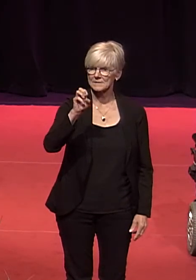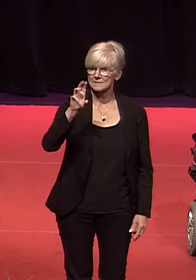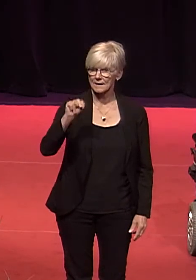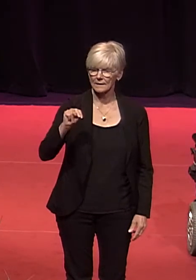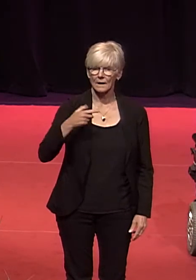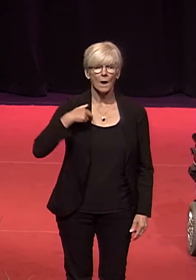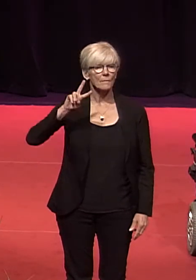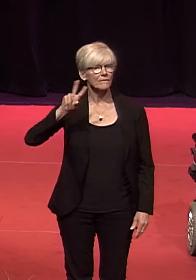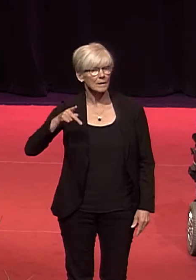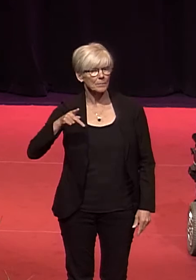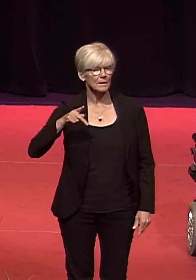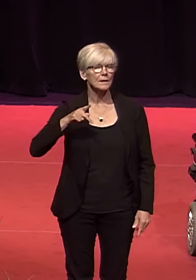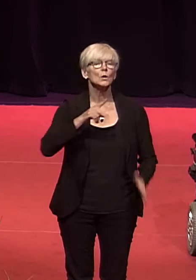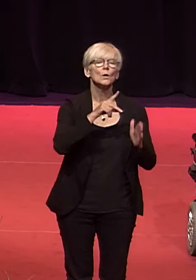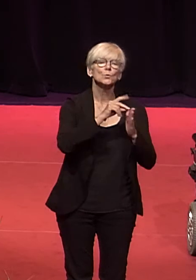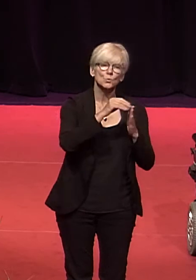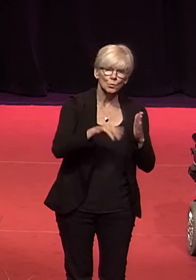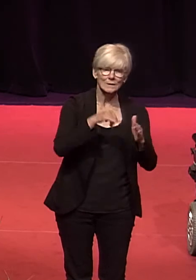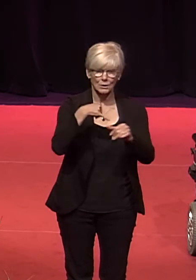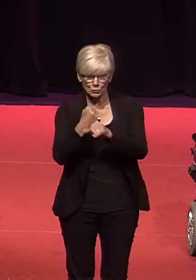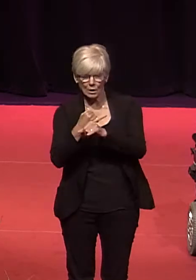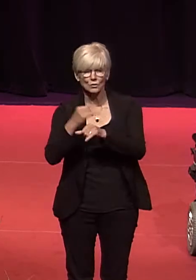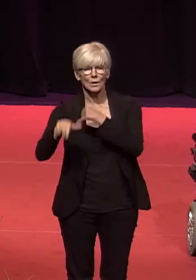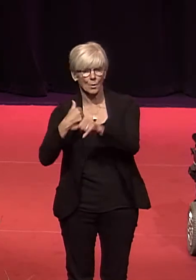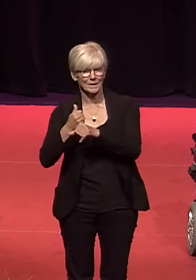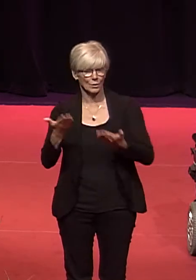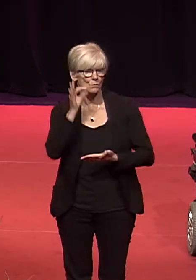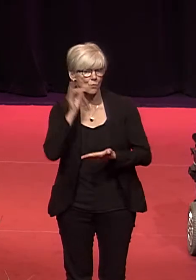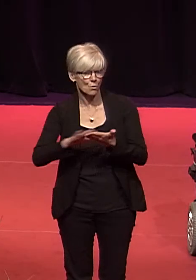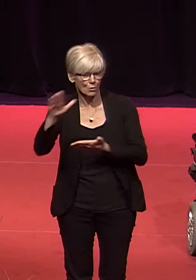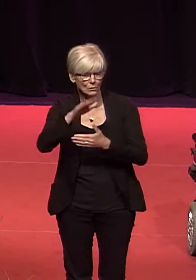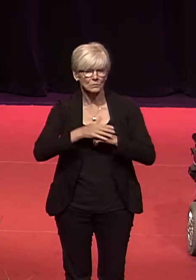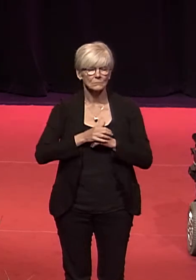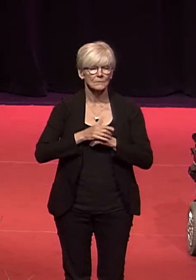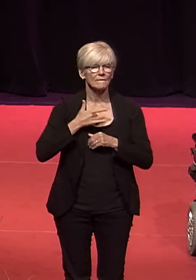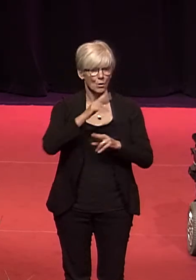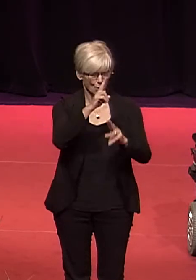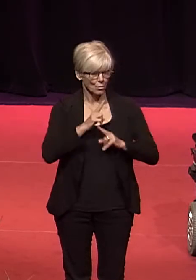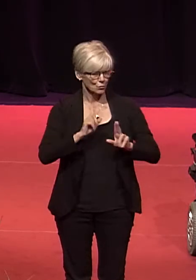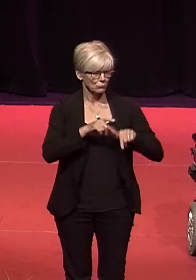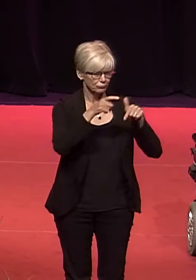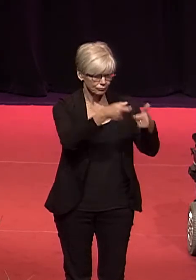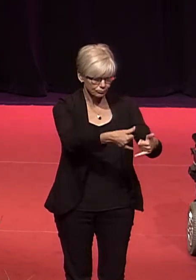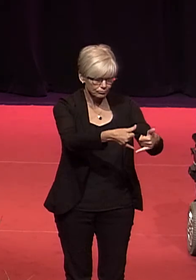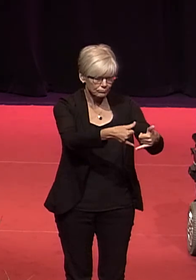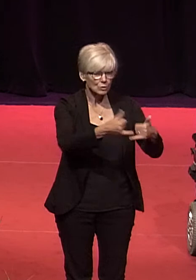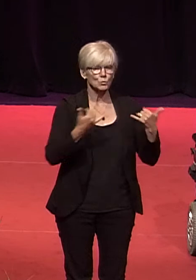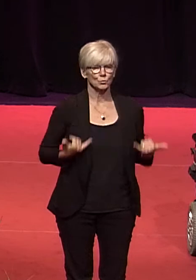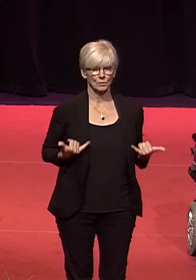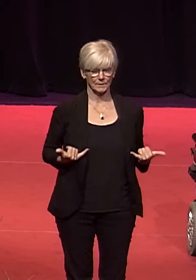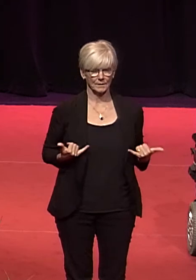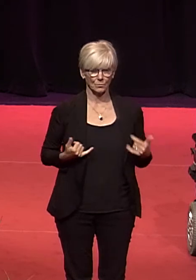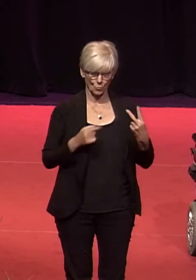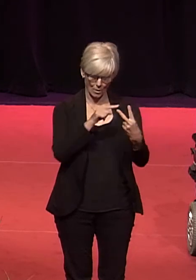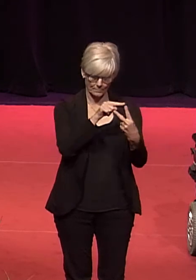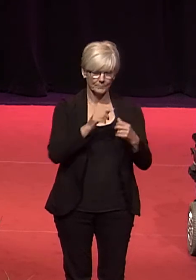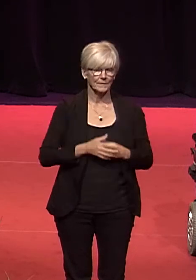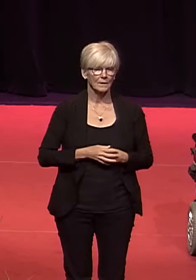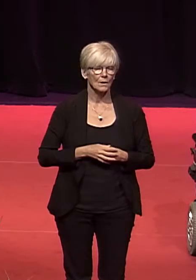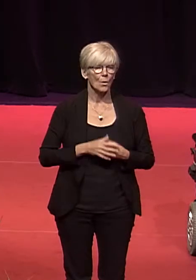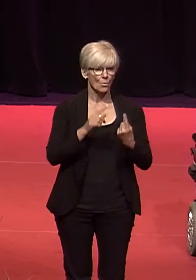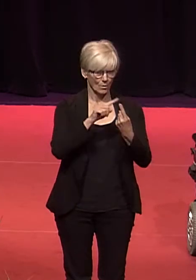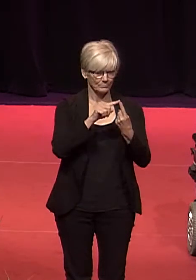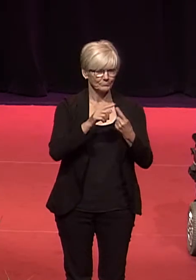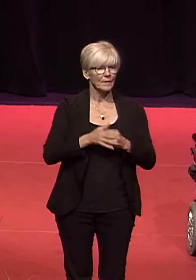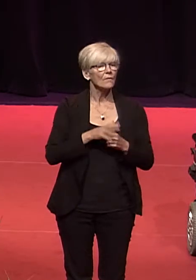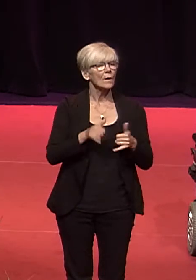International and alumni here at Mohawk College. I have the honor of presenting our graduate medal at today's ceremony. The Mohawk College